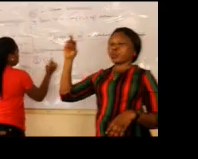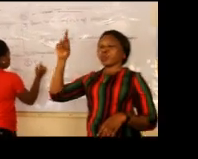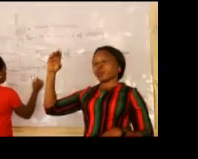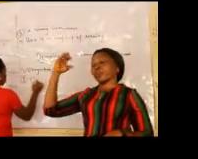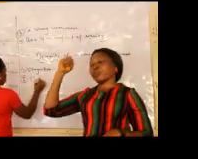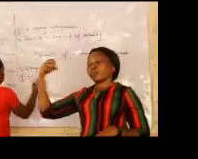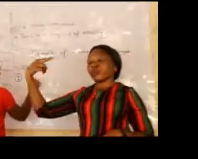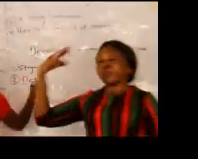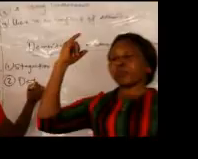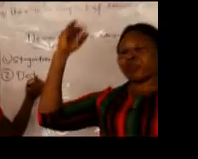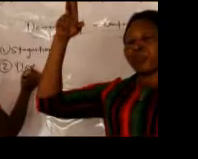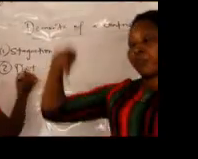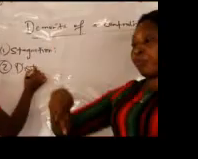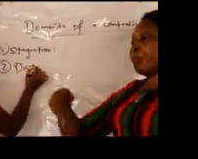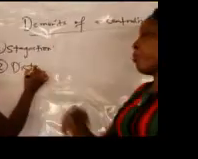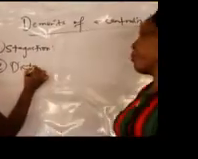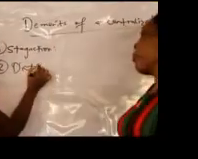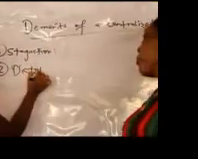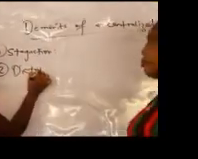Dictatorship.